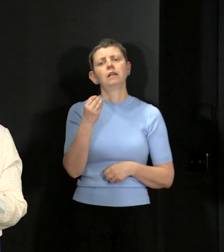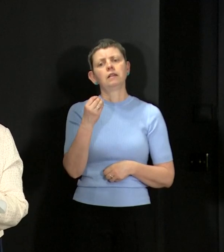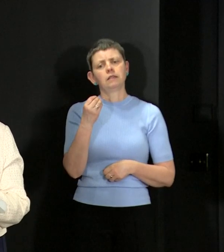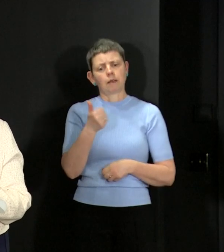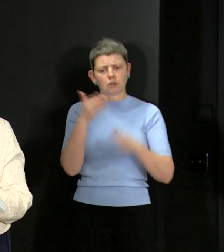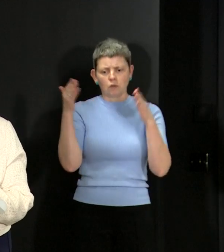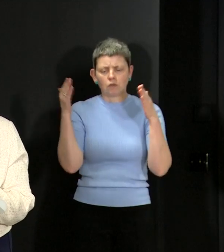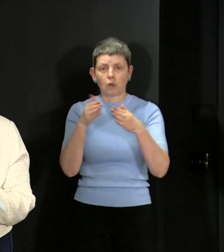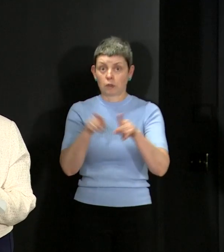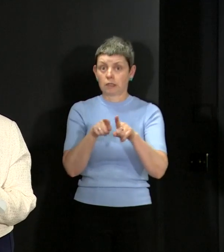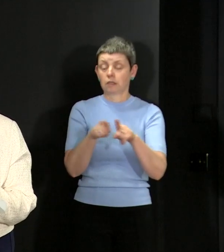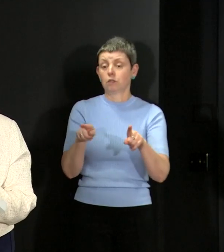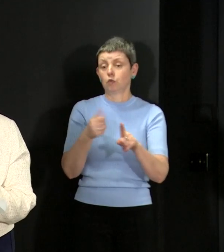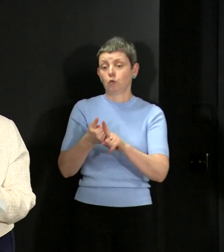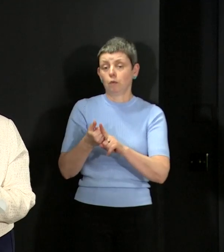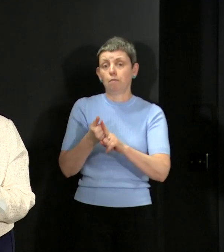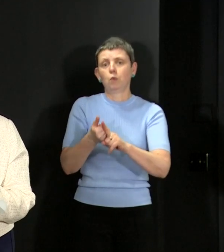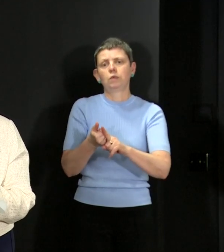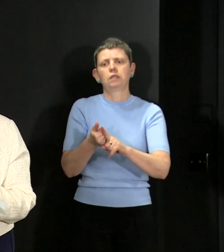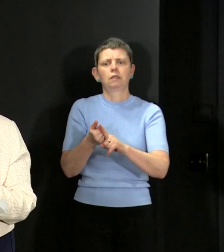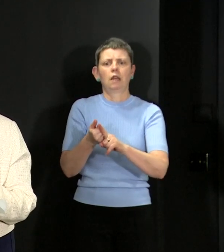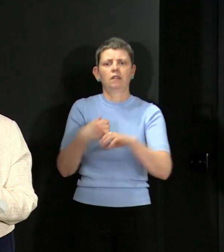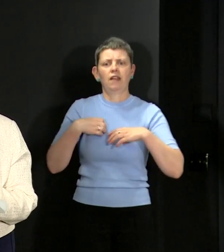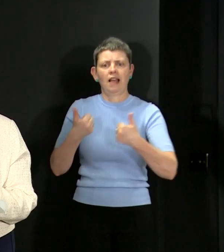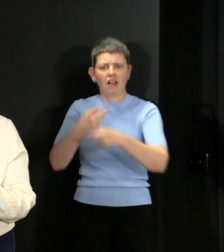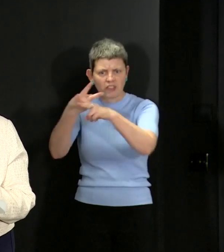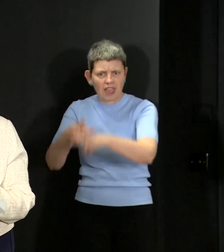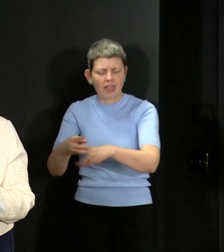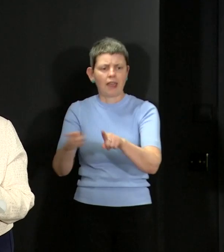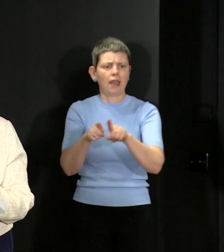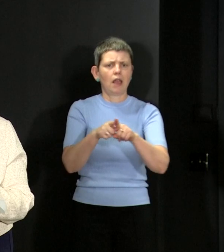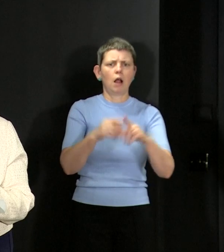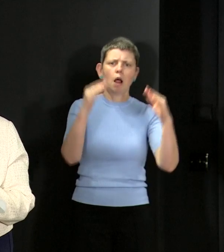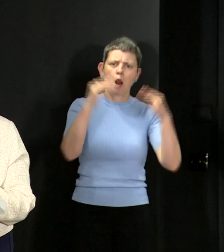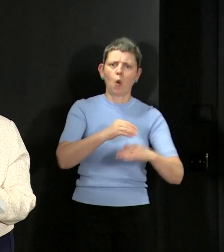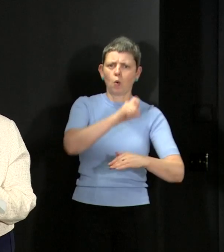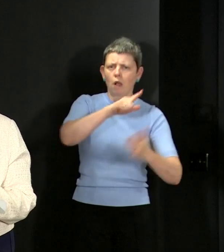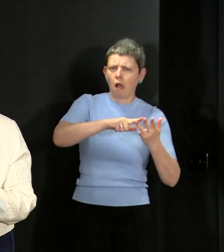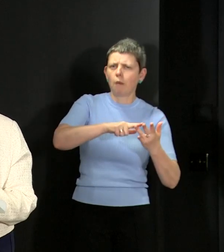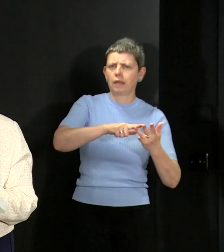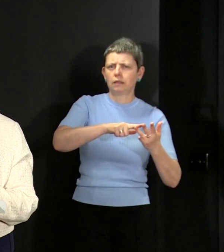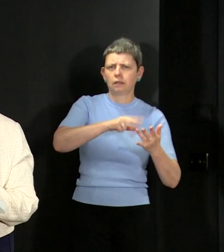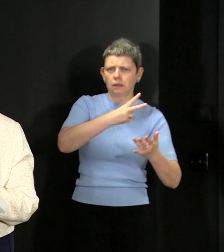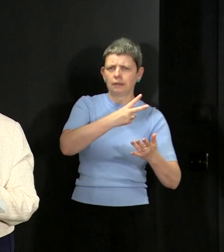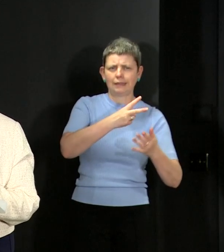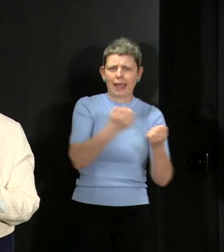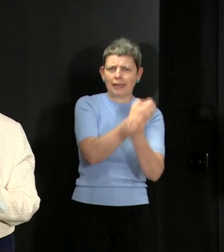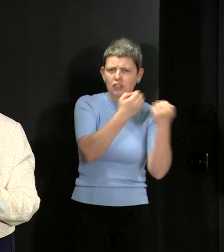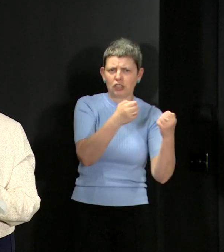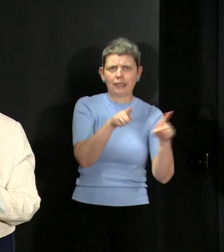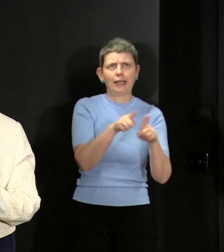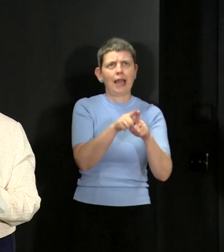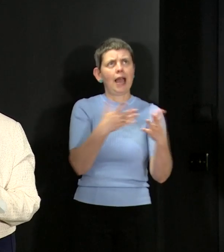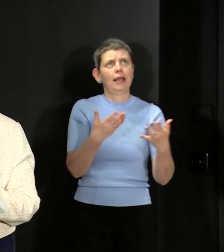Scotland's existing considerable strengths from healthcare to low-carbon energy and to aerospace. Together, I believe